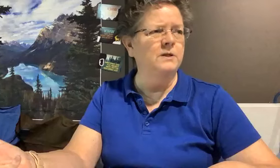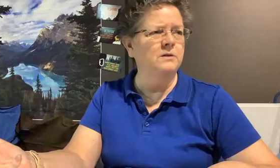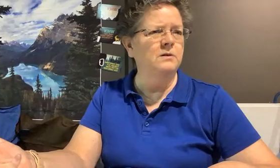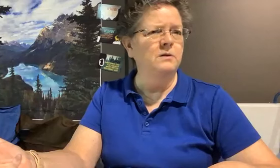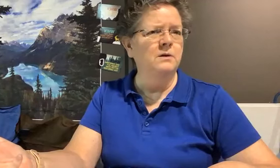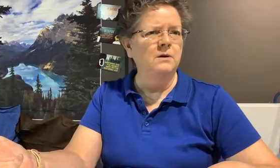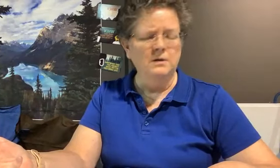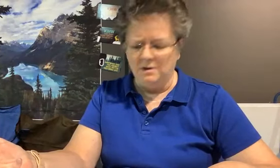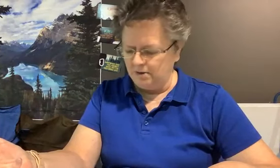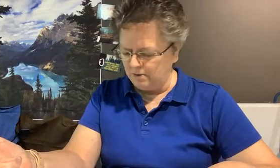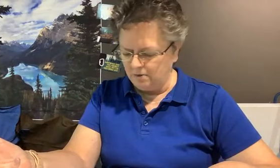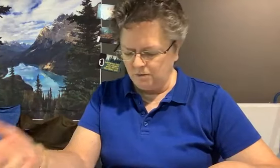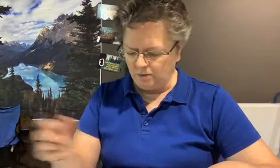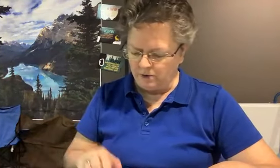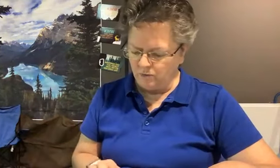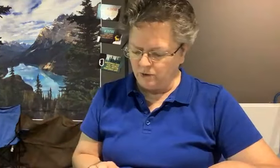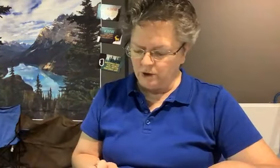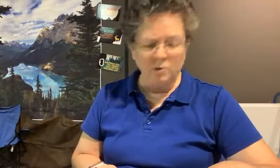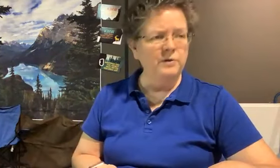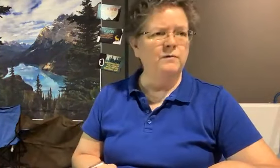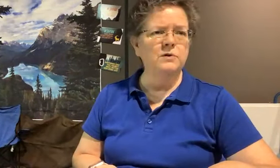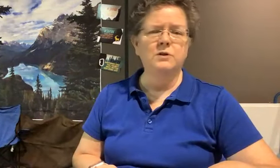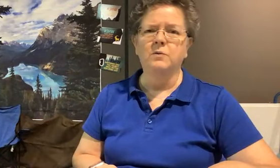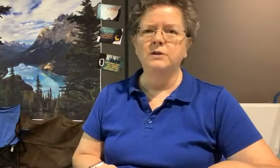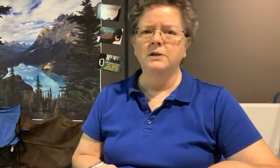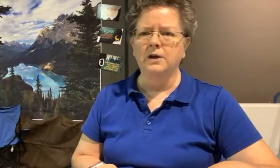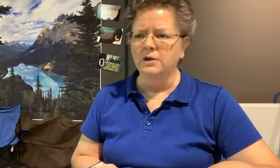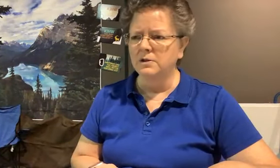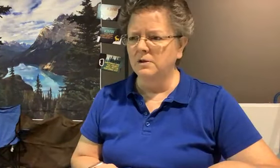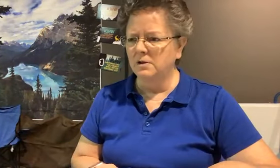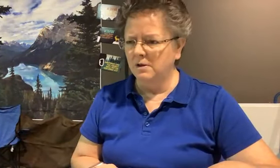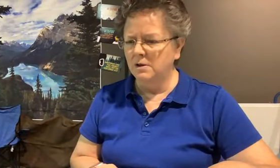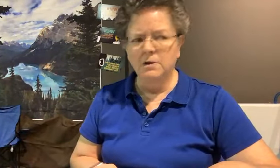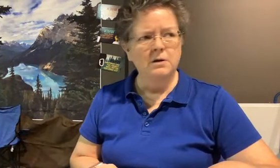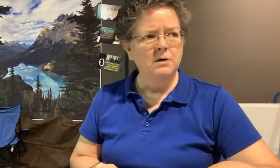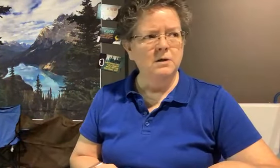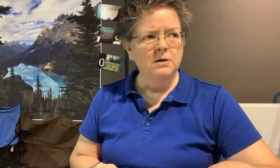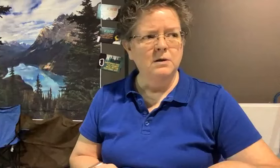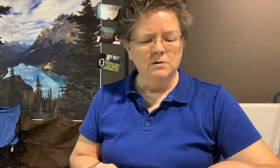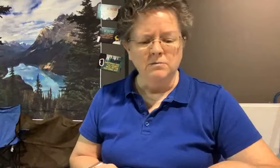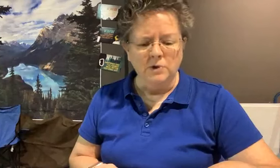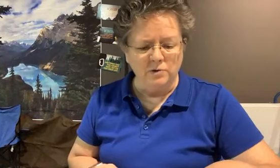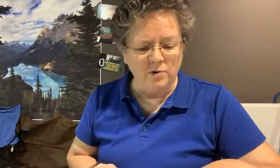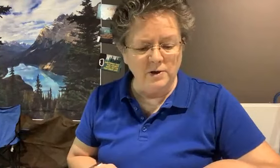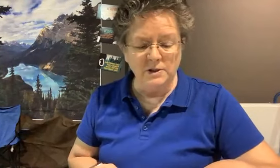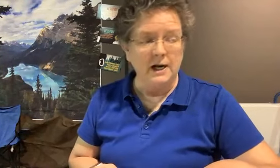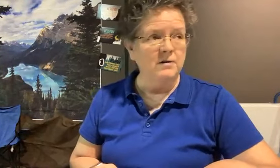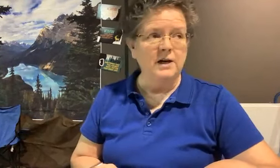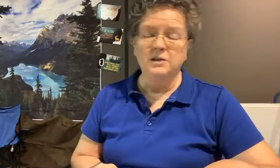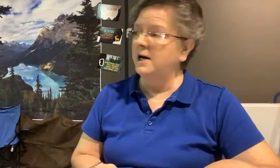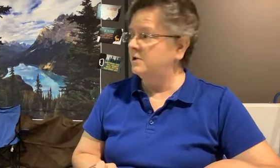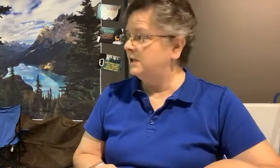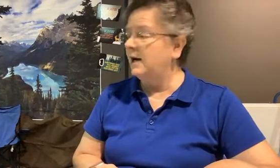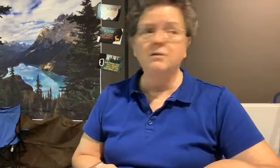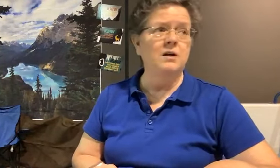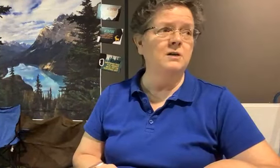purpose? Well, we're told in verse 2, what's it tell us? The Lord is angry. The Lord is angry. He's not just angry, he's